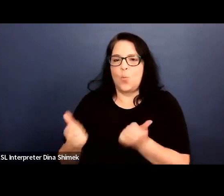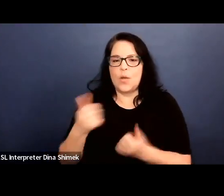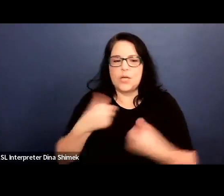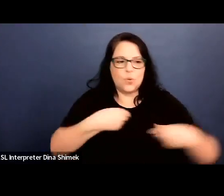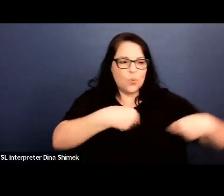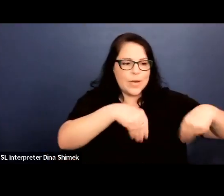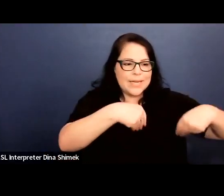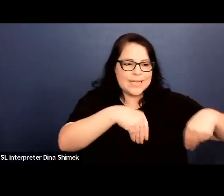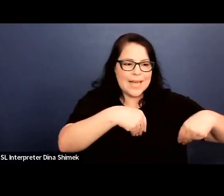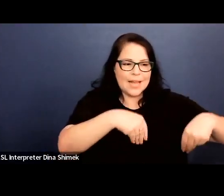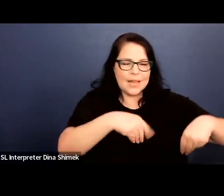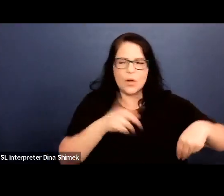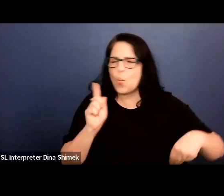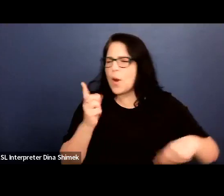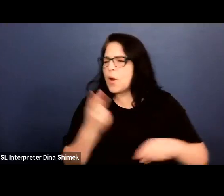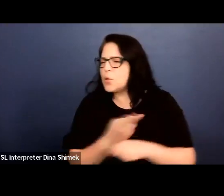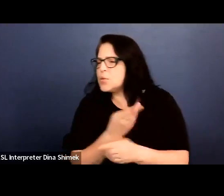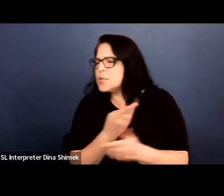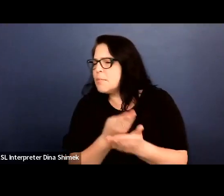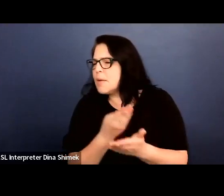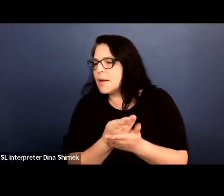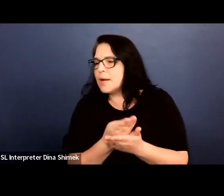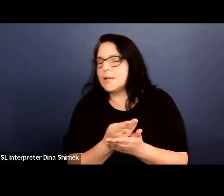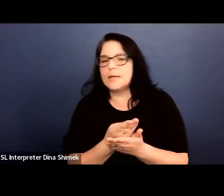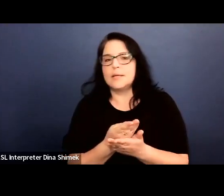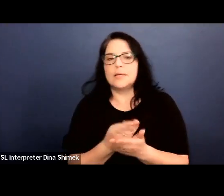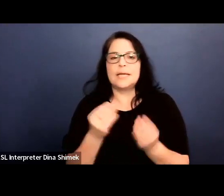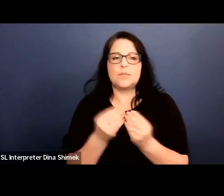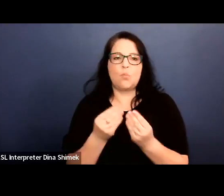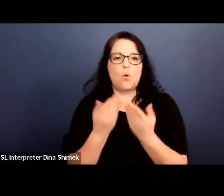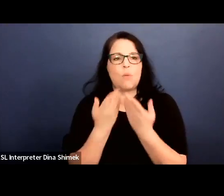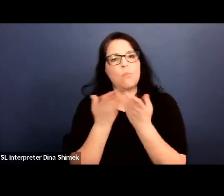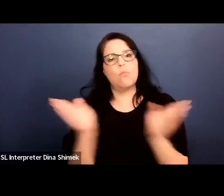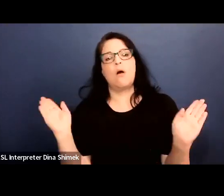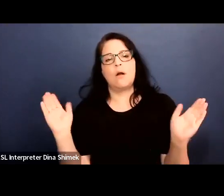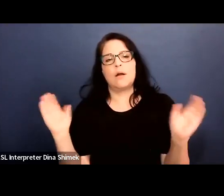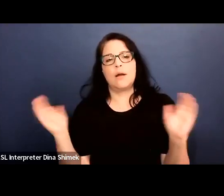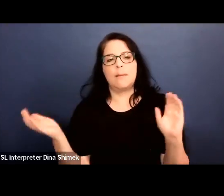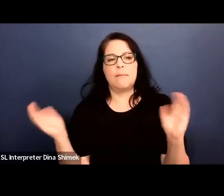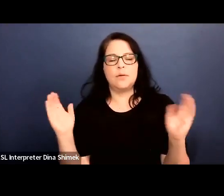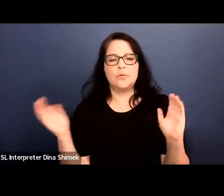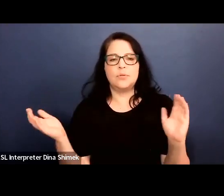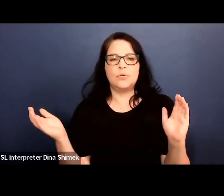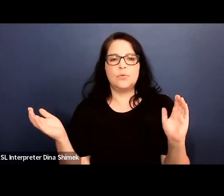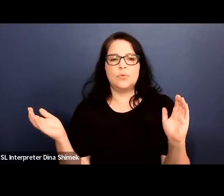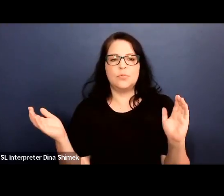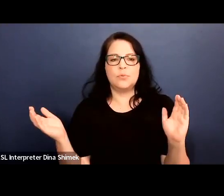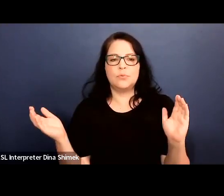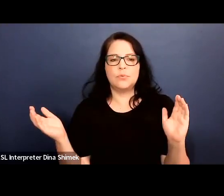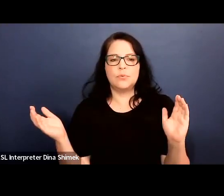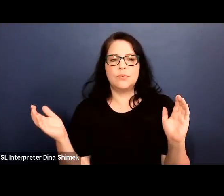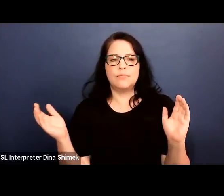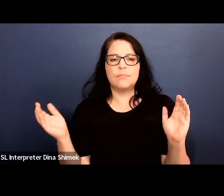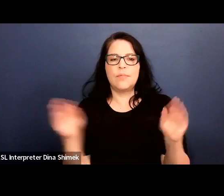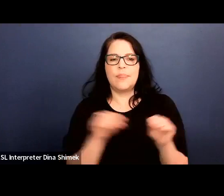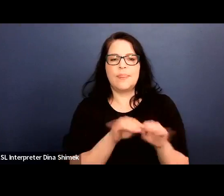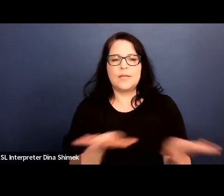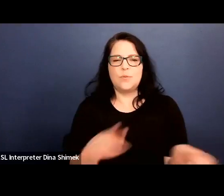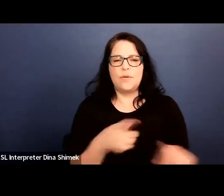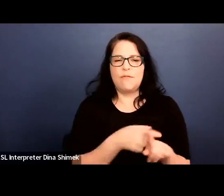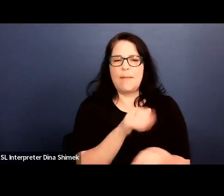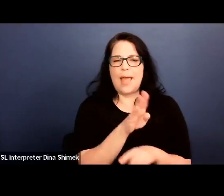where the funds were spent for. It's a little more broad than the the typical distributions from an ABLE account.